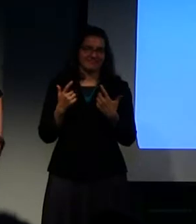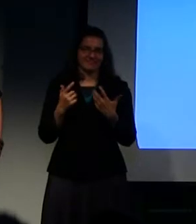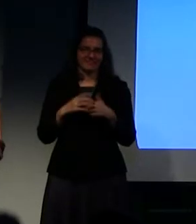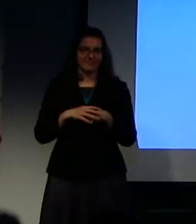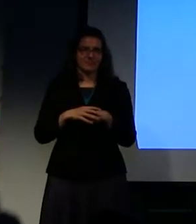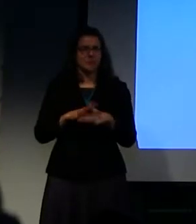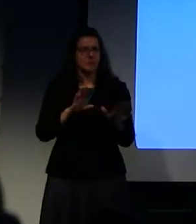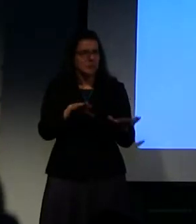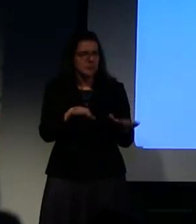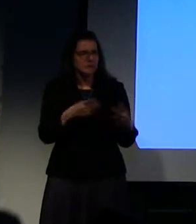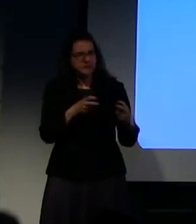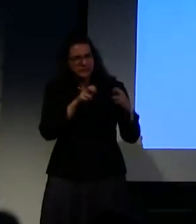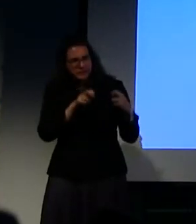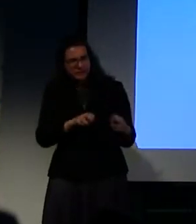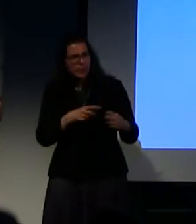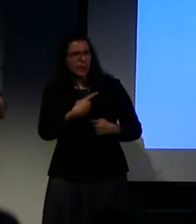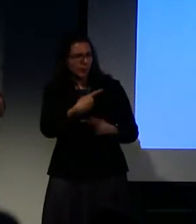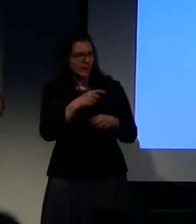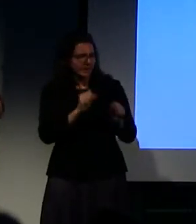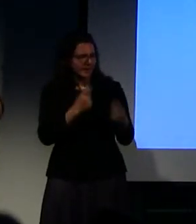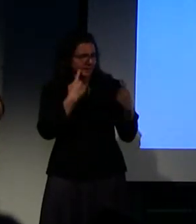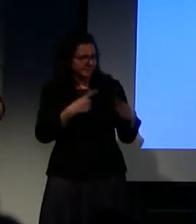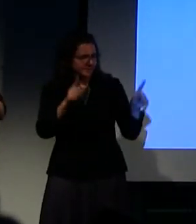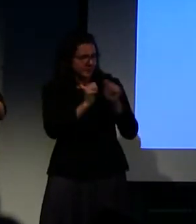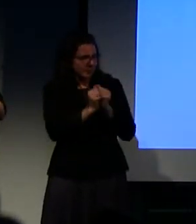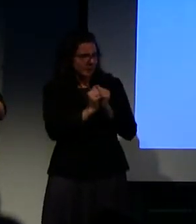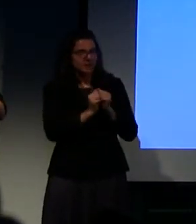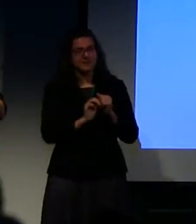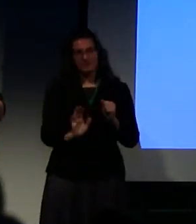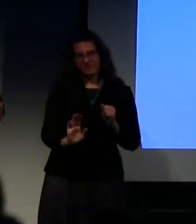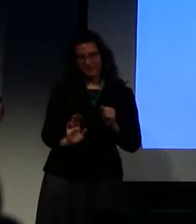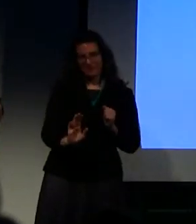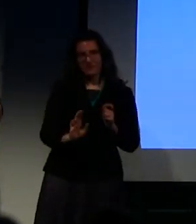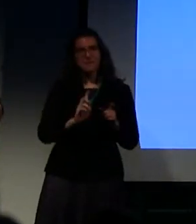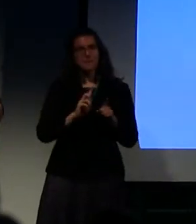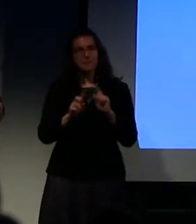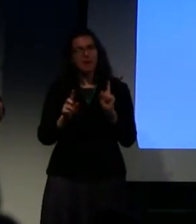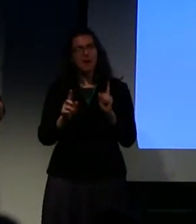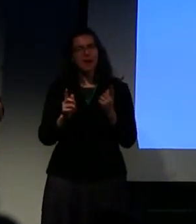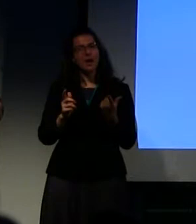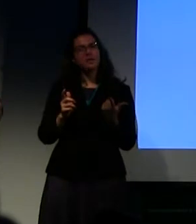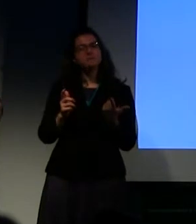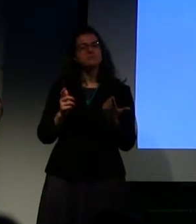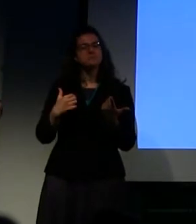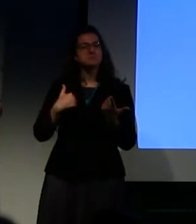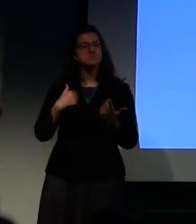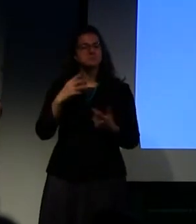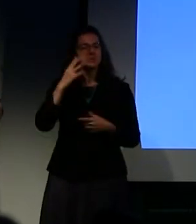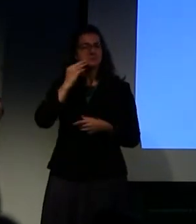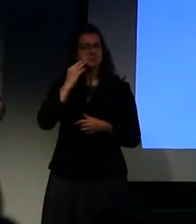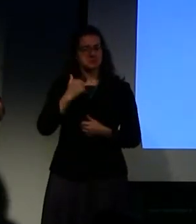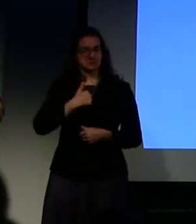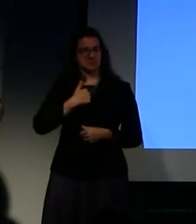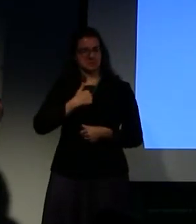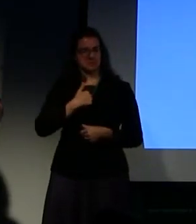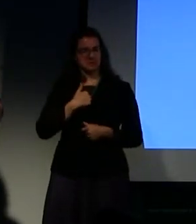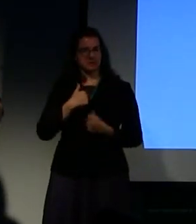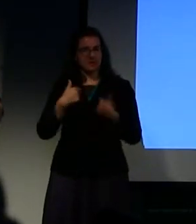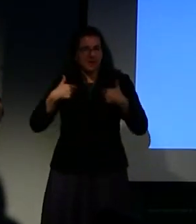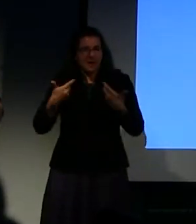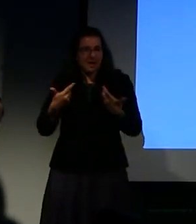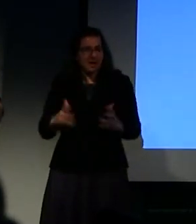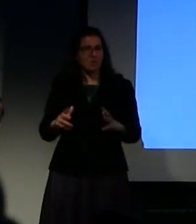let me sit down with you. We can get through this together. But I am equipped to say, like, I've had my experiences and I don't want to be